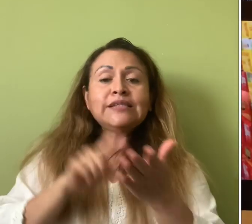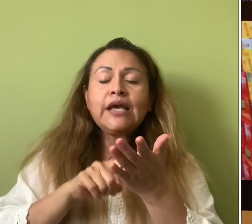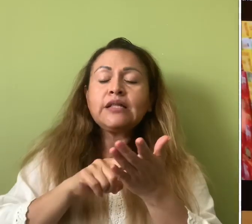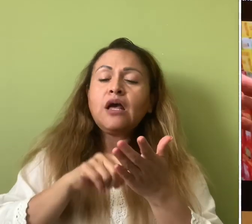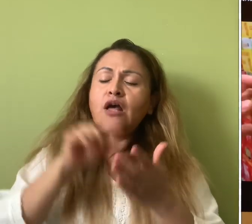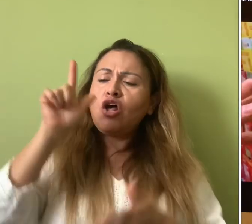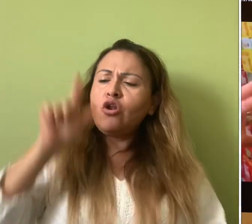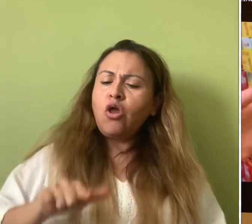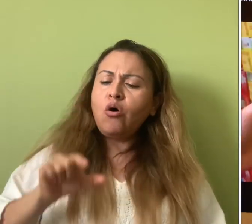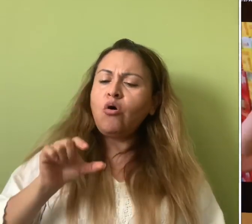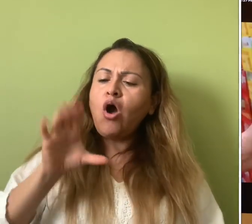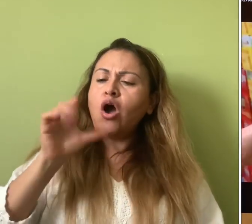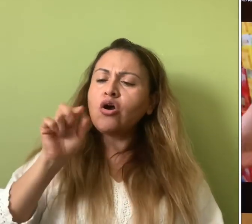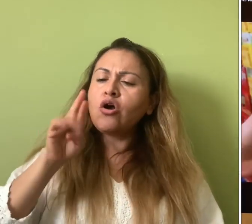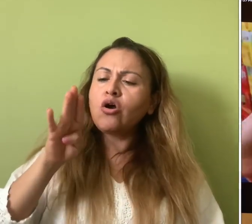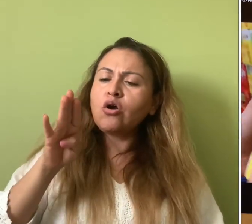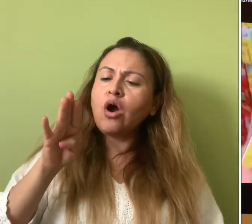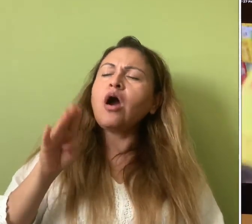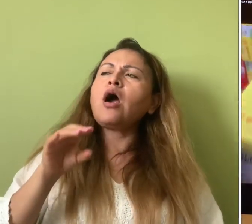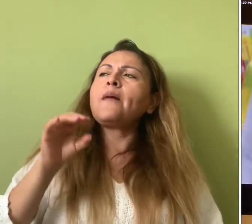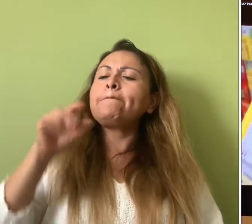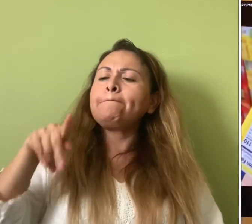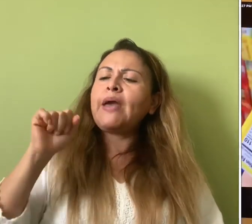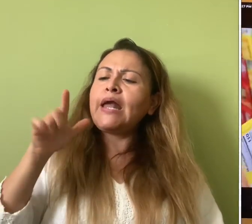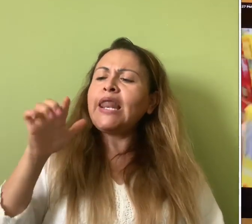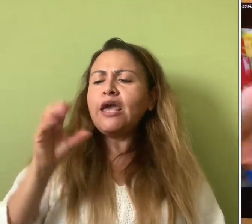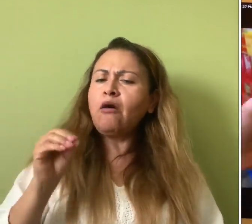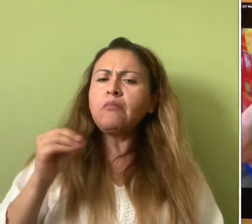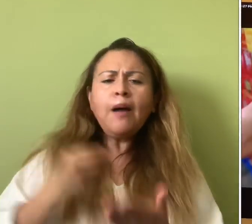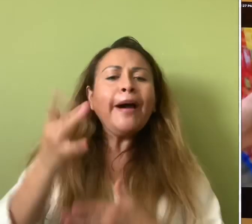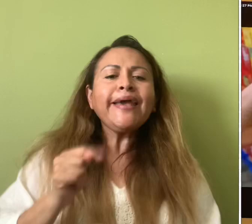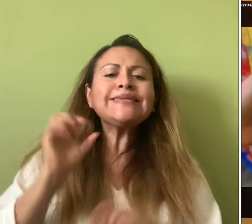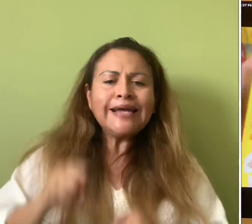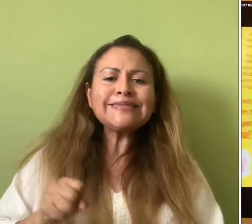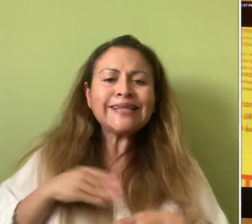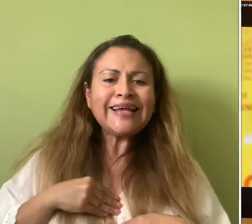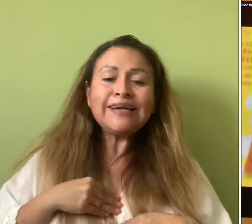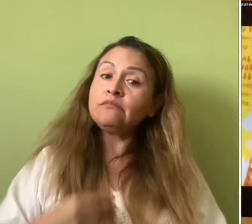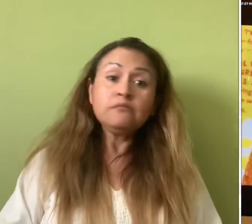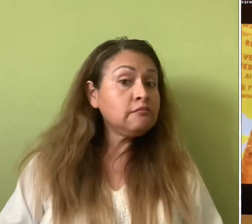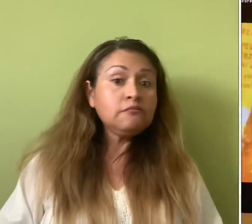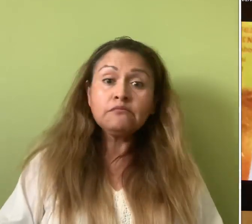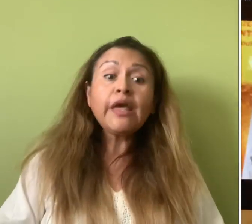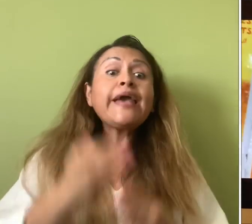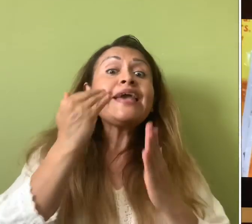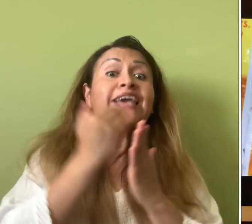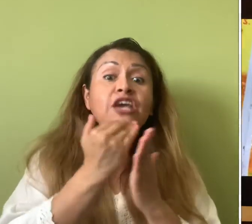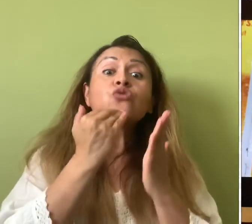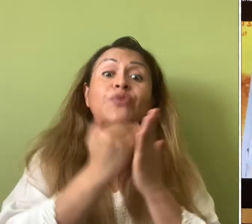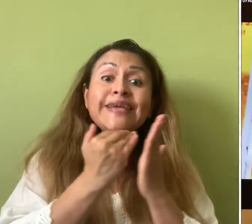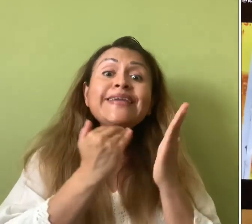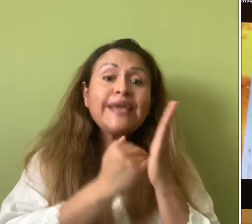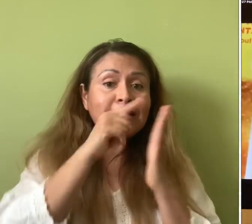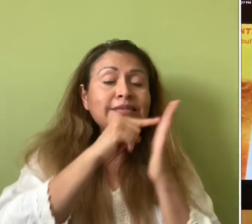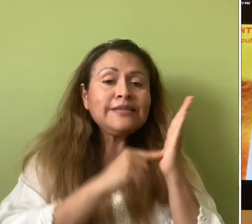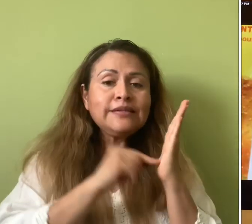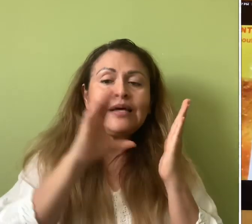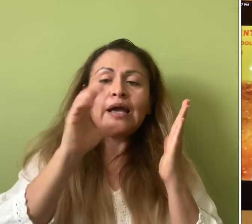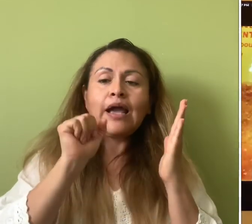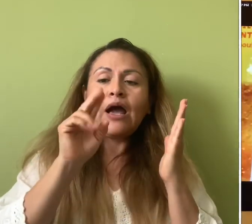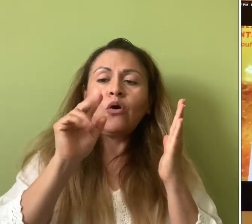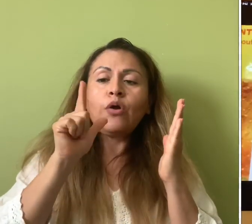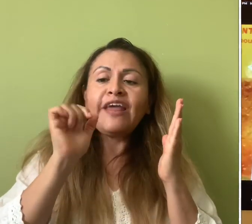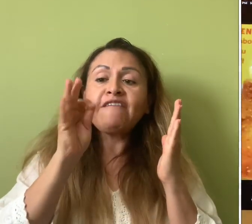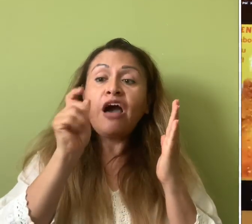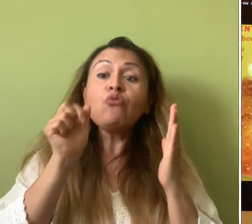carb. It's paleo. I'll get it. The thing is, we look at the ingredients here. Where are they? There they are. Yes, it's cauliflower, right? But